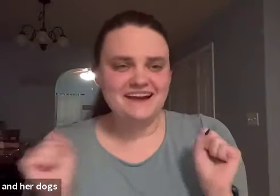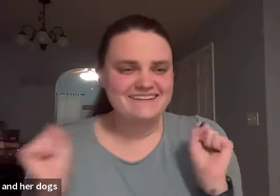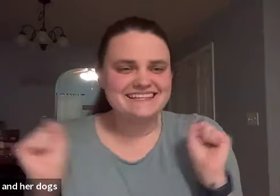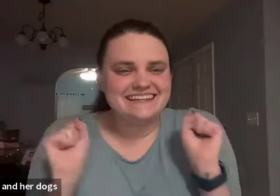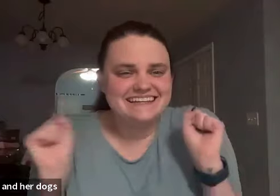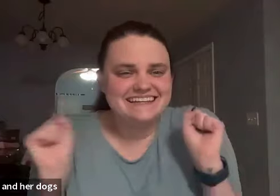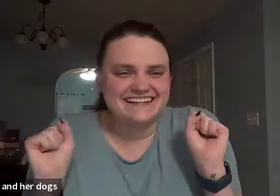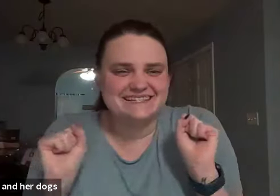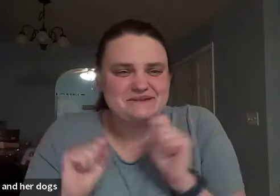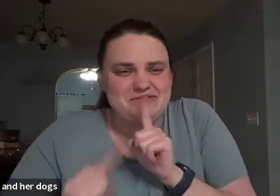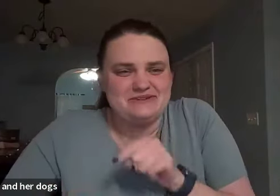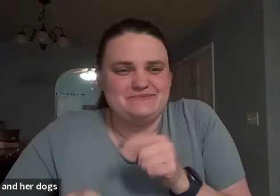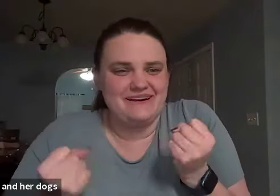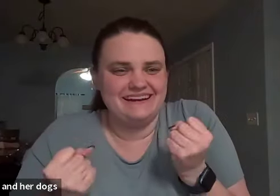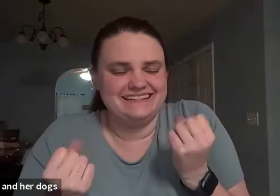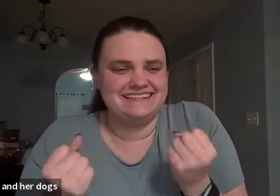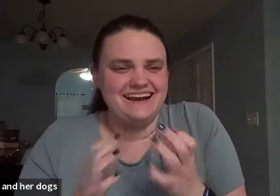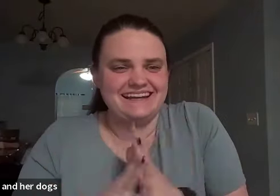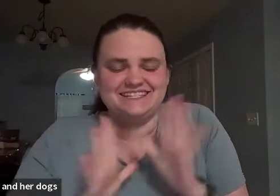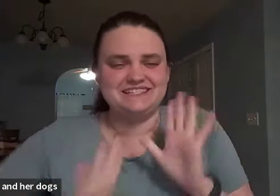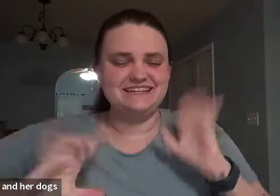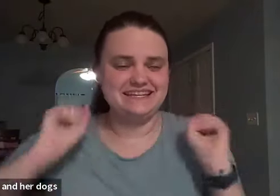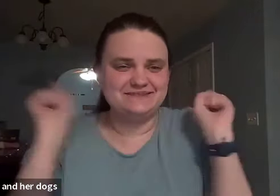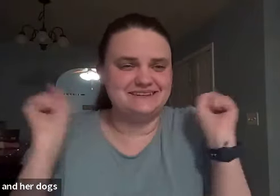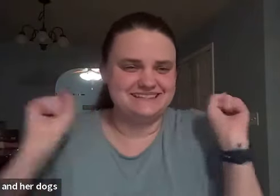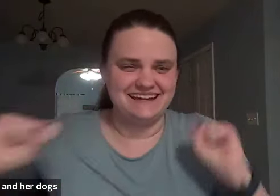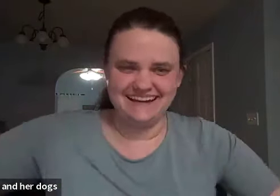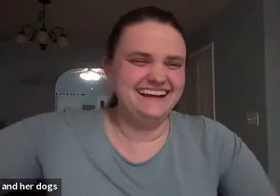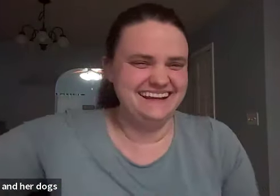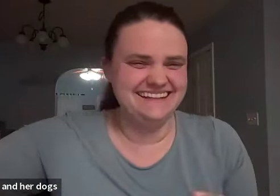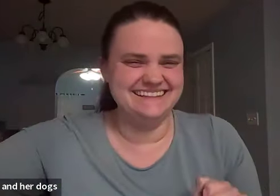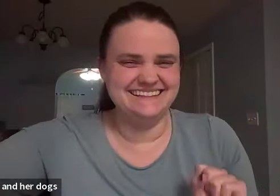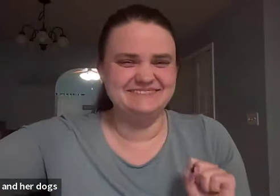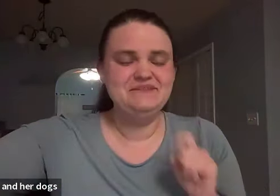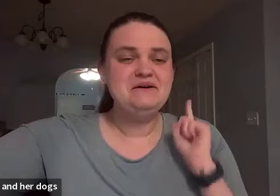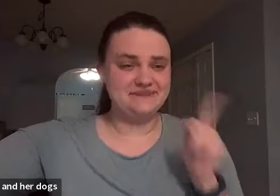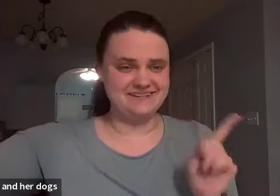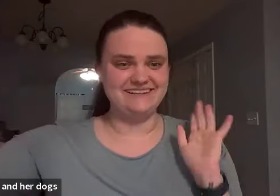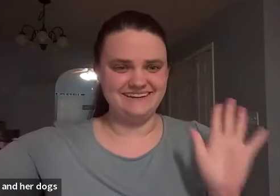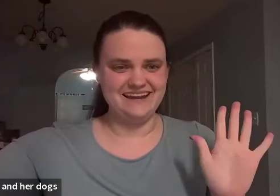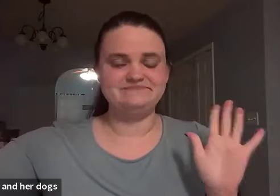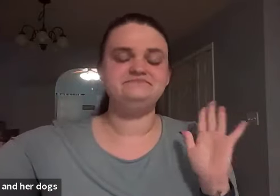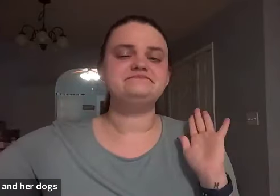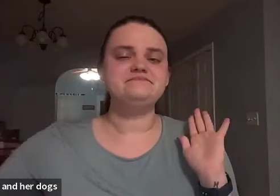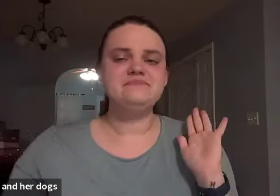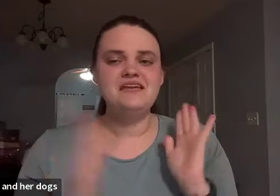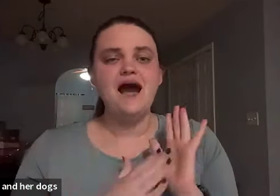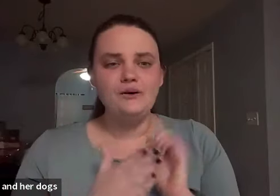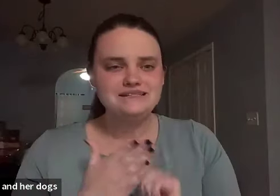Sorry, I always get giddy when I see people respond and sign. It gets me so excited. But good. Okay. I always